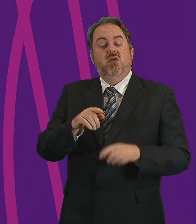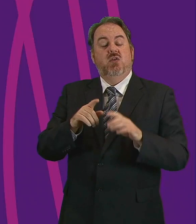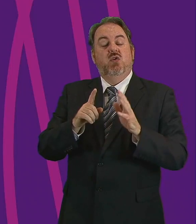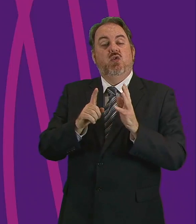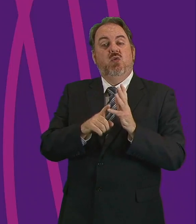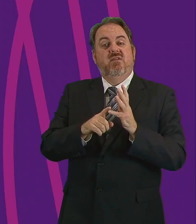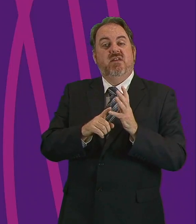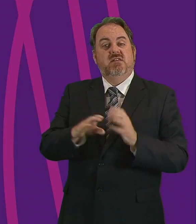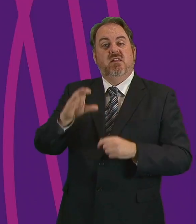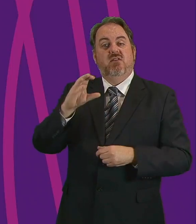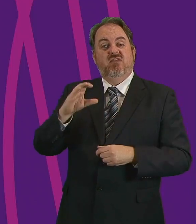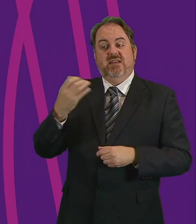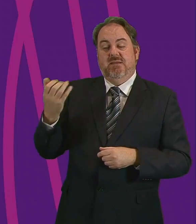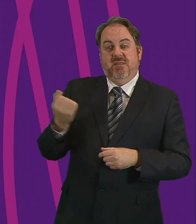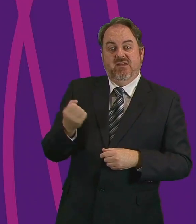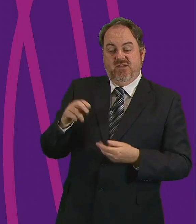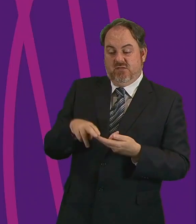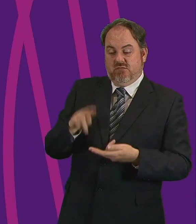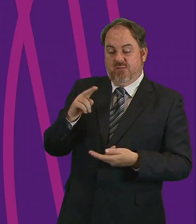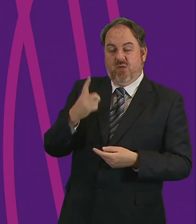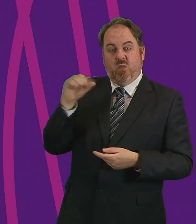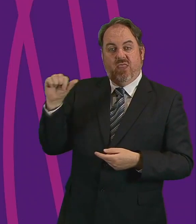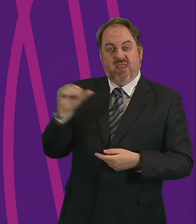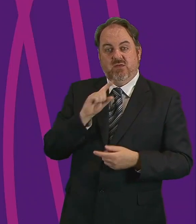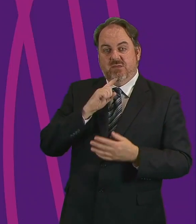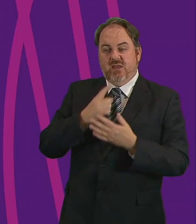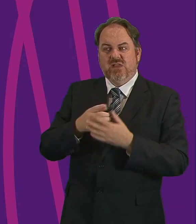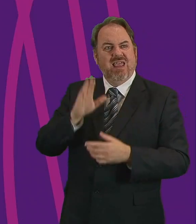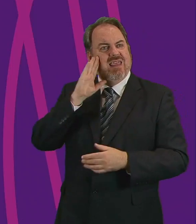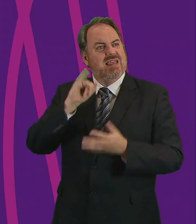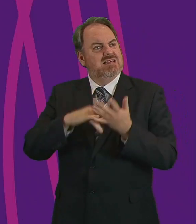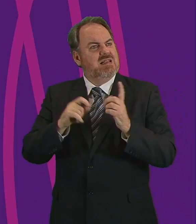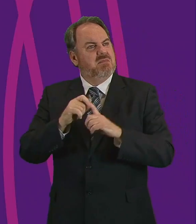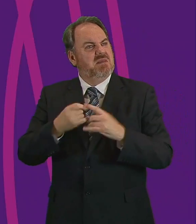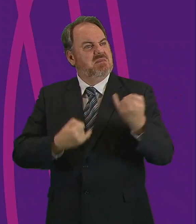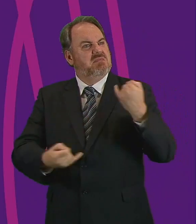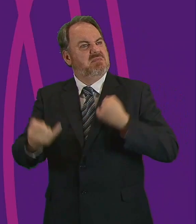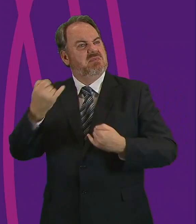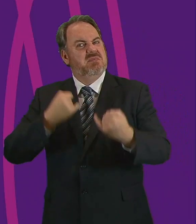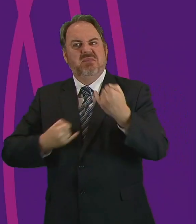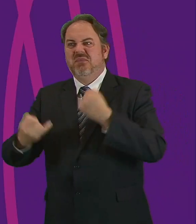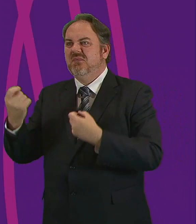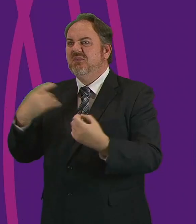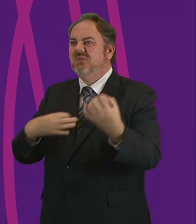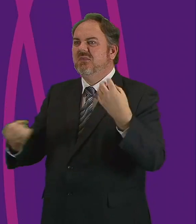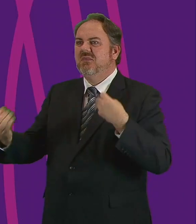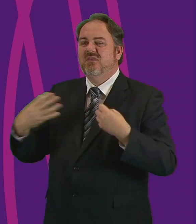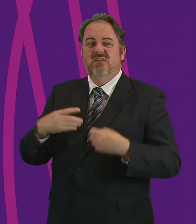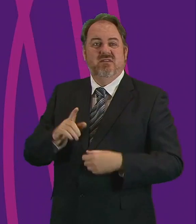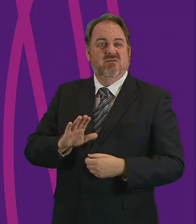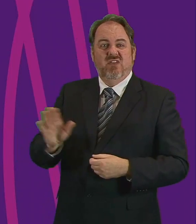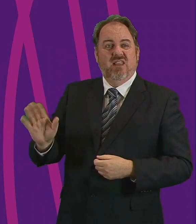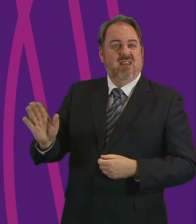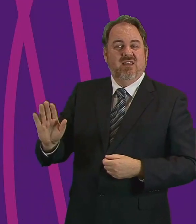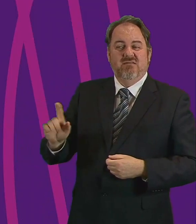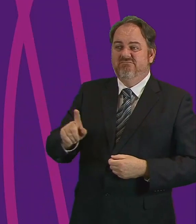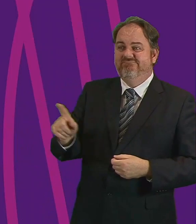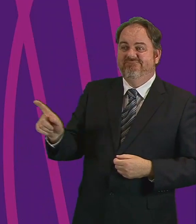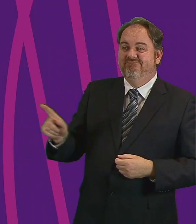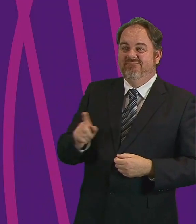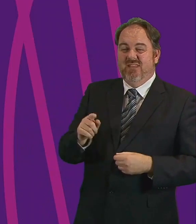more besides. I hear derision from the SNP benches. That will come as cold comfort to